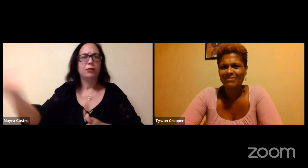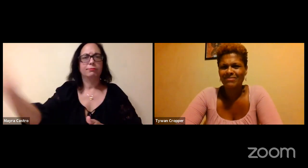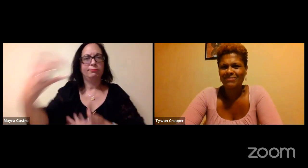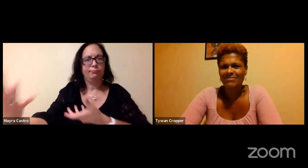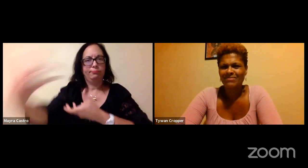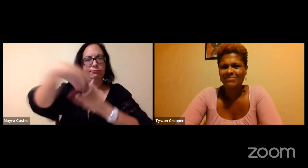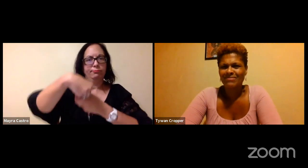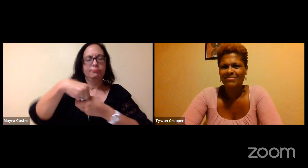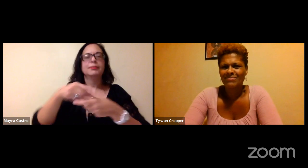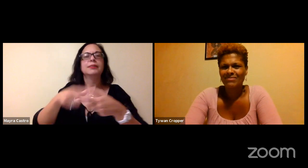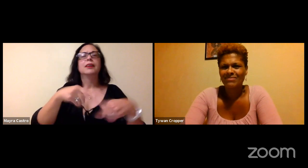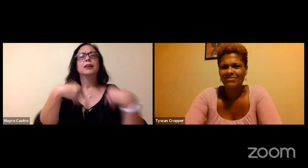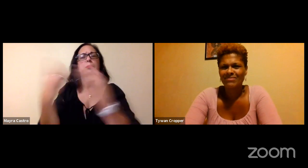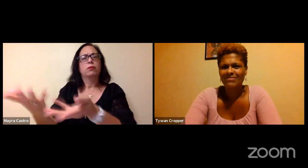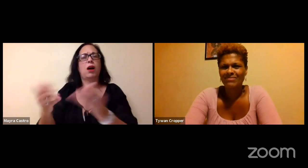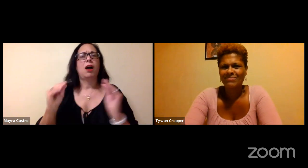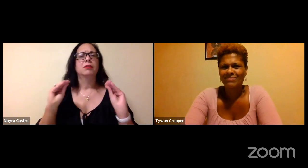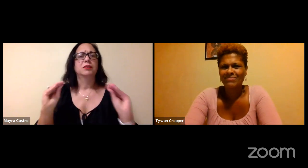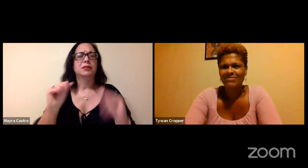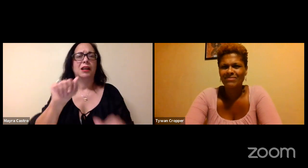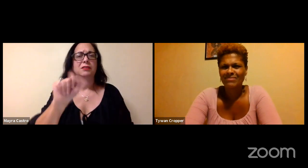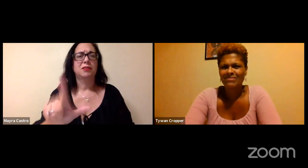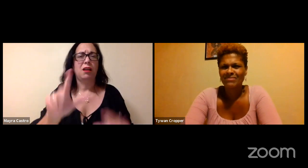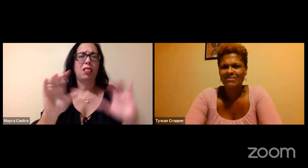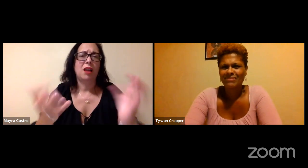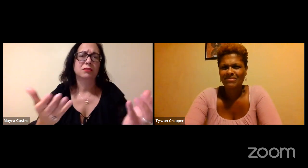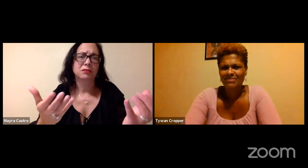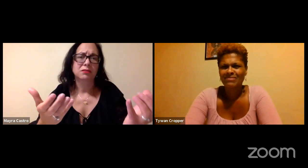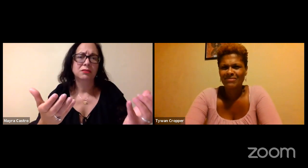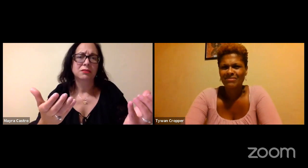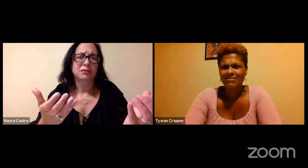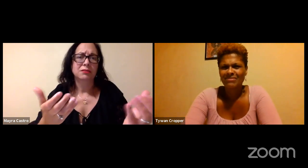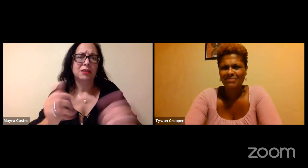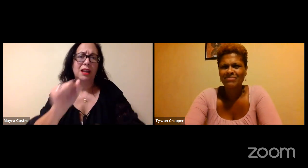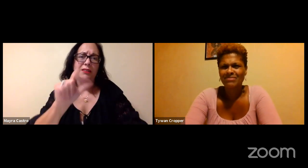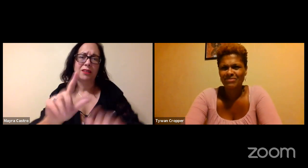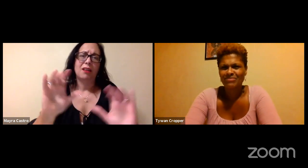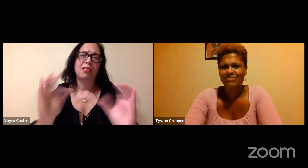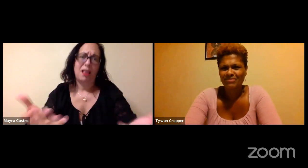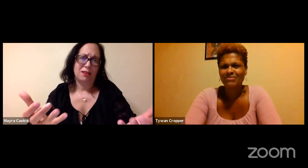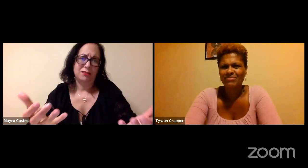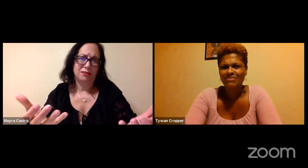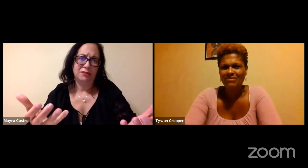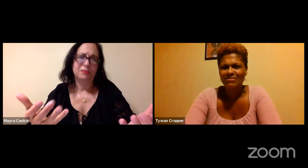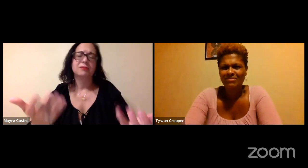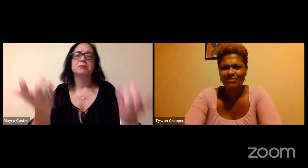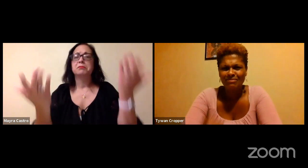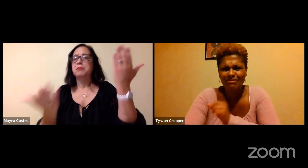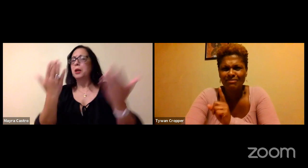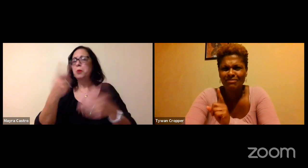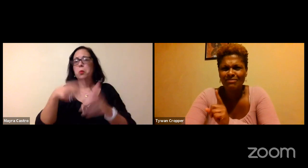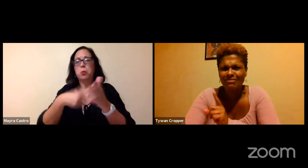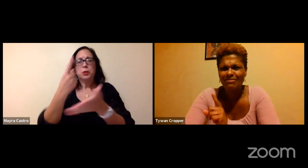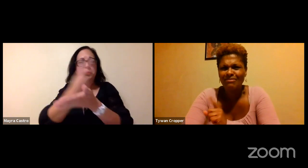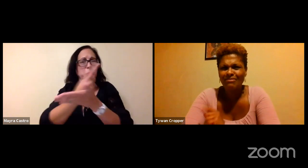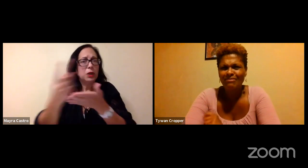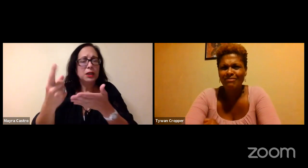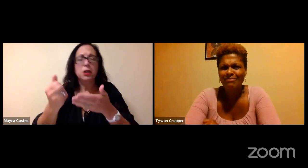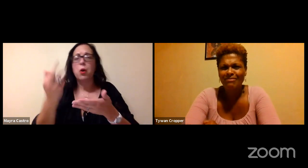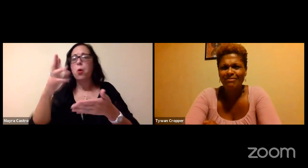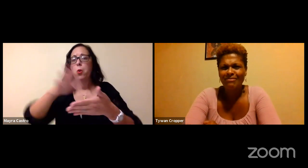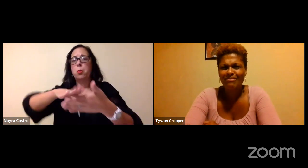their social workers, with their counselors. I would love them to be taking ASL